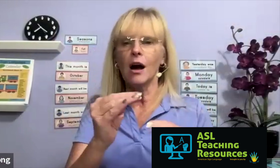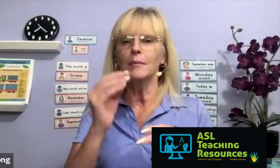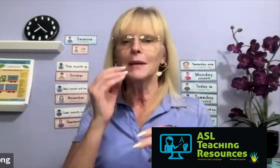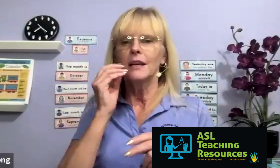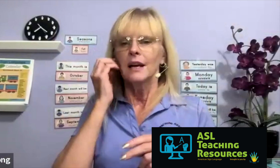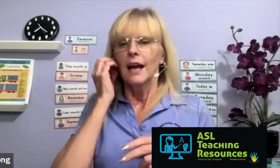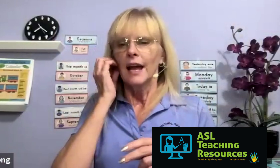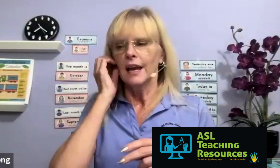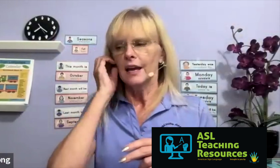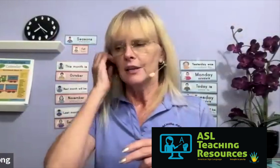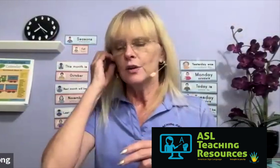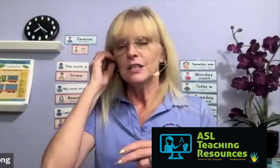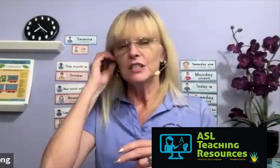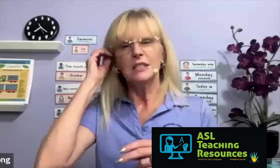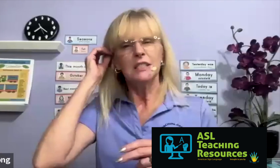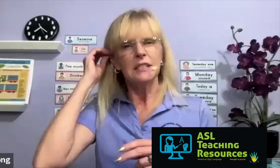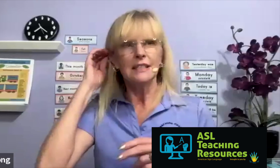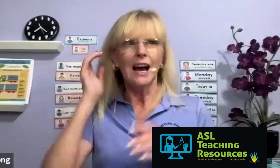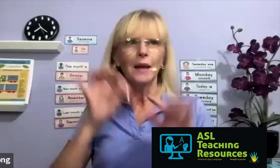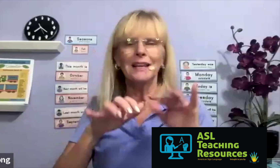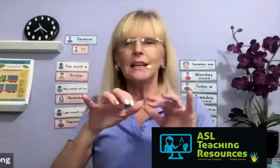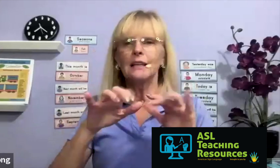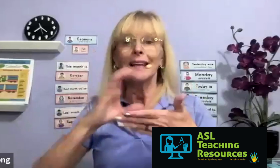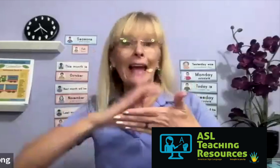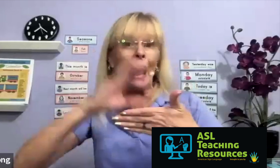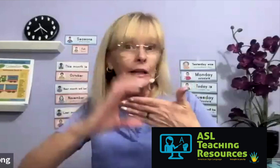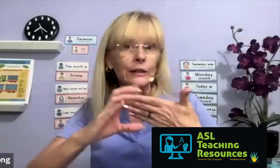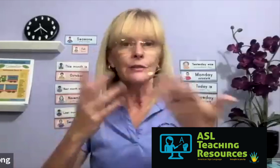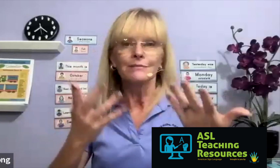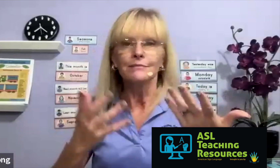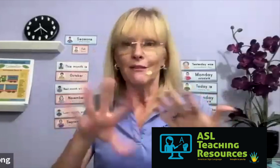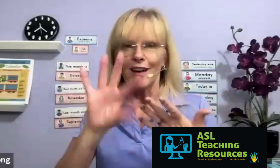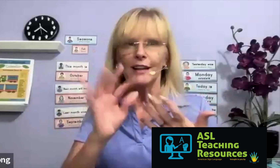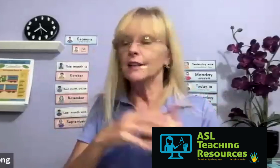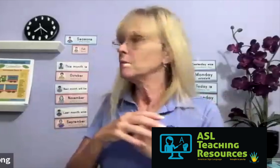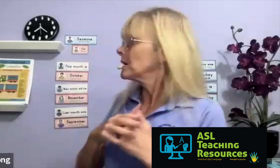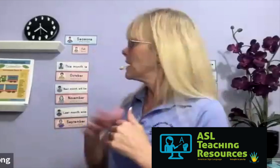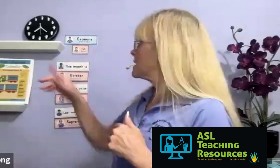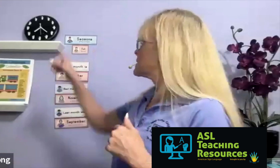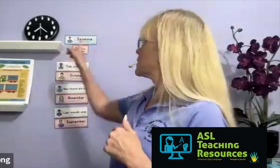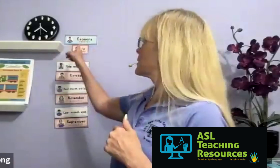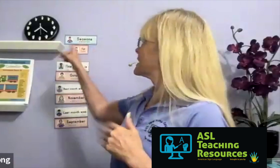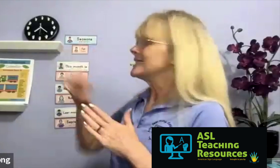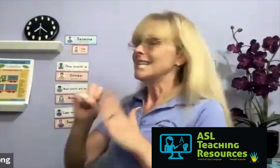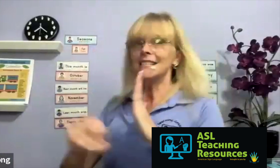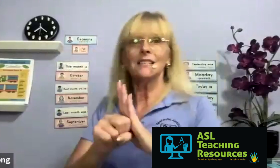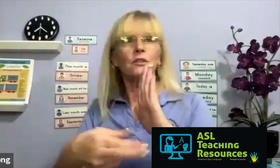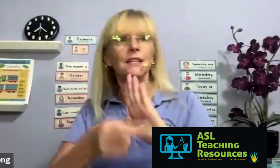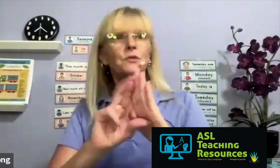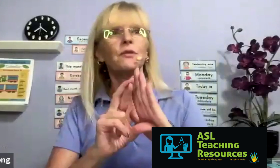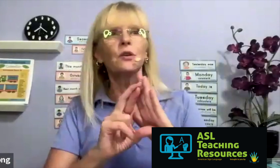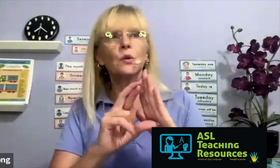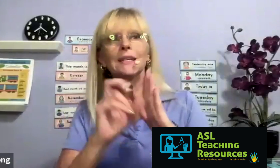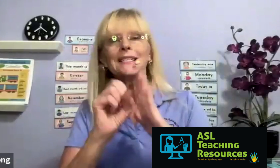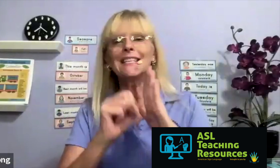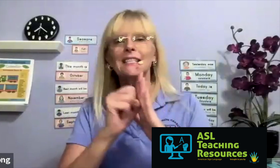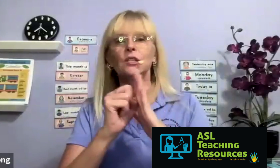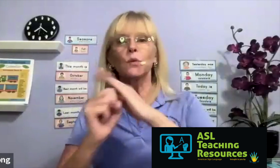ASLTeachingResources.com. And you can just type in calendar and find them. So the seasons, so let's review the seasons. We